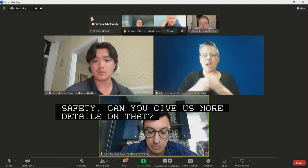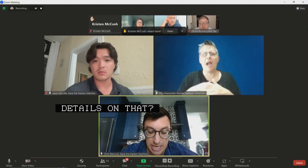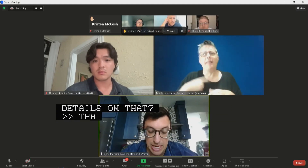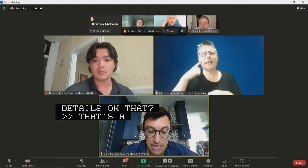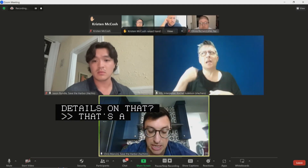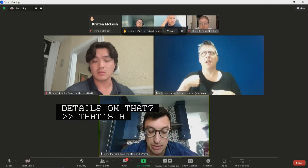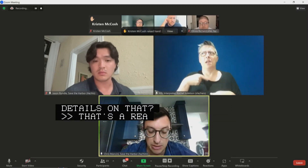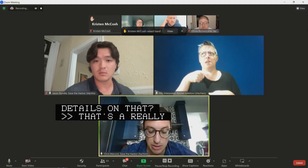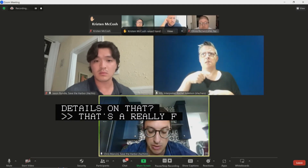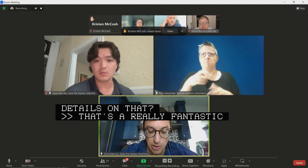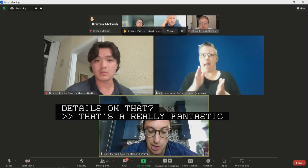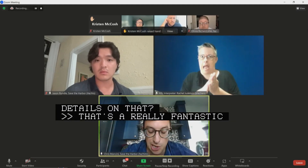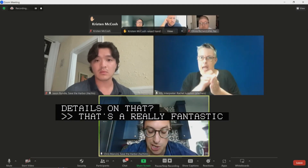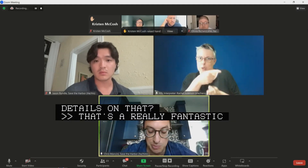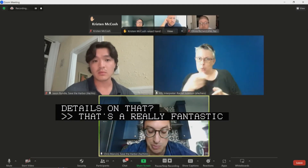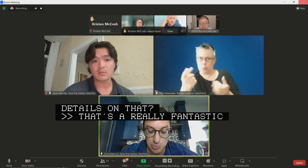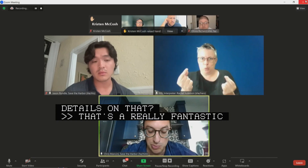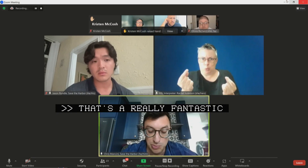ask would be,